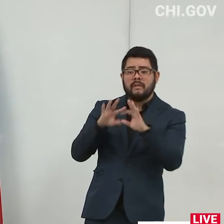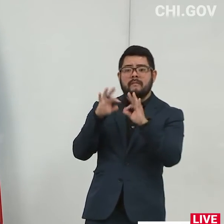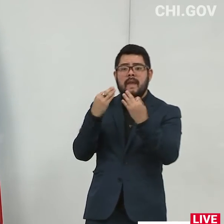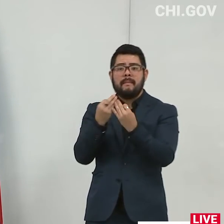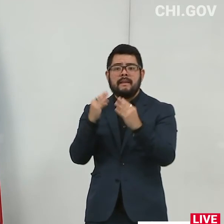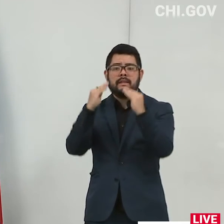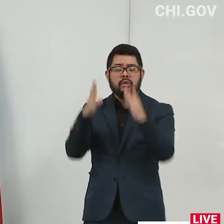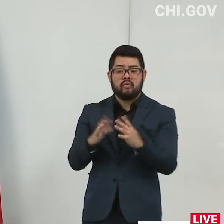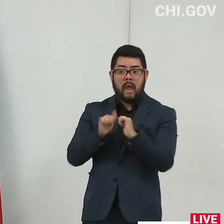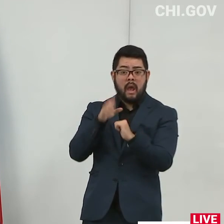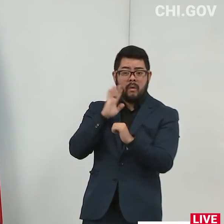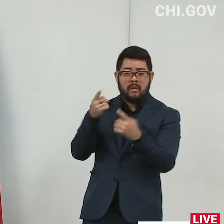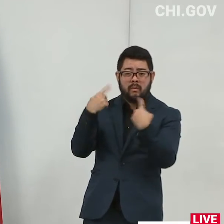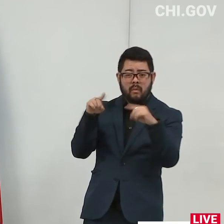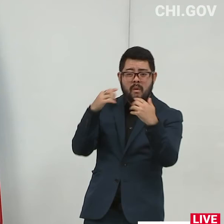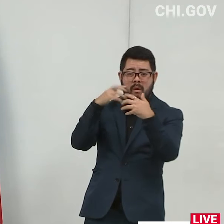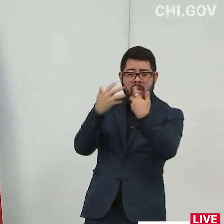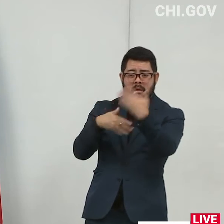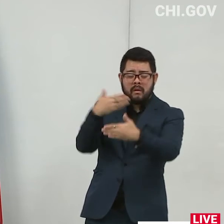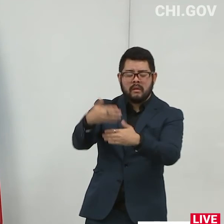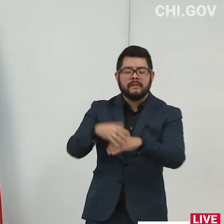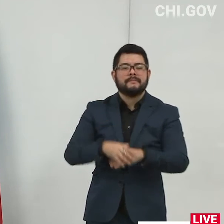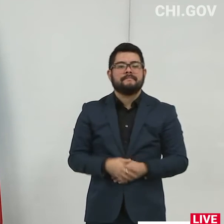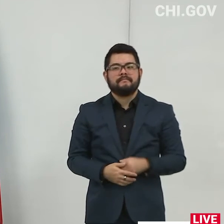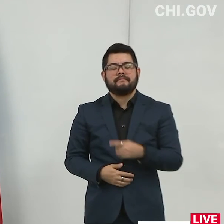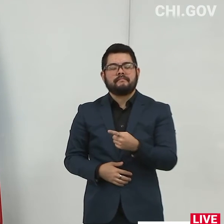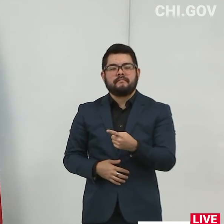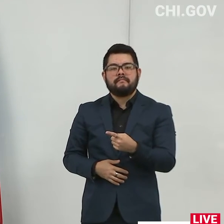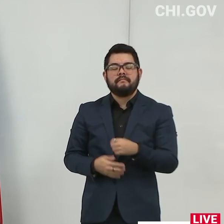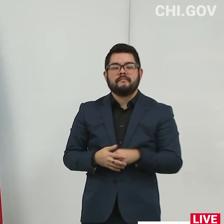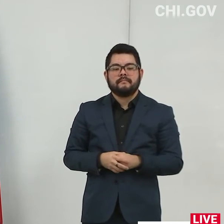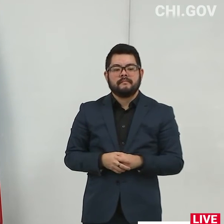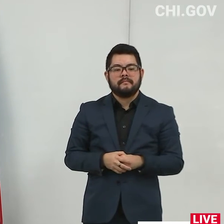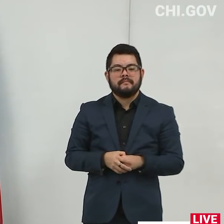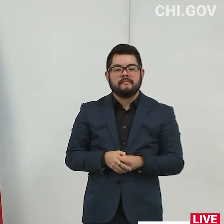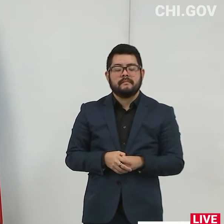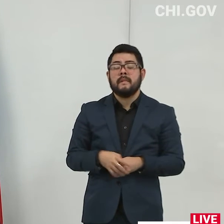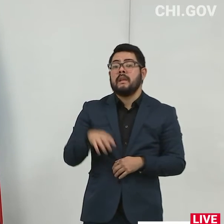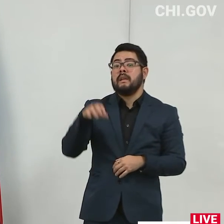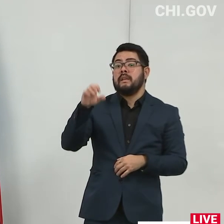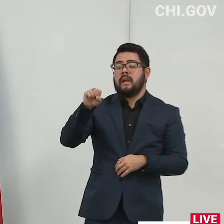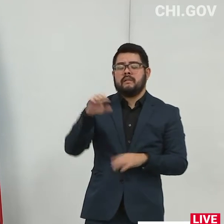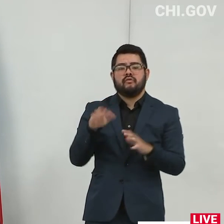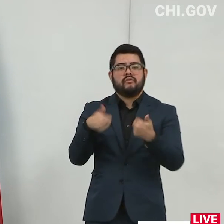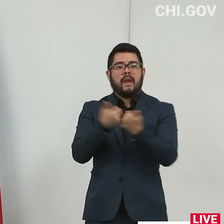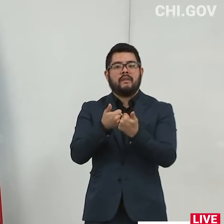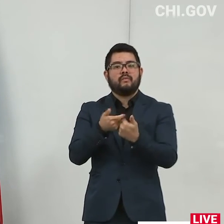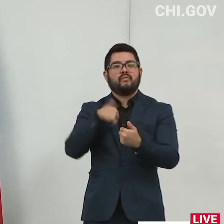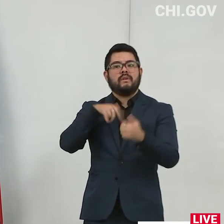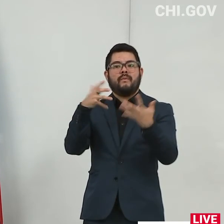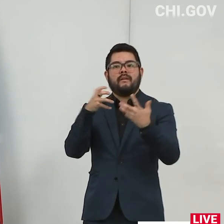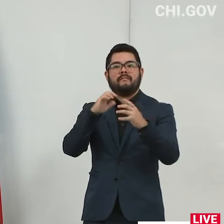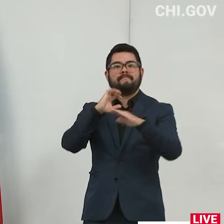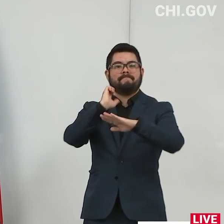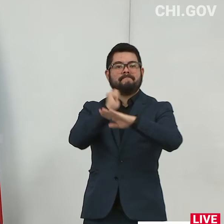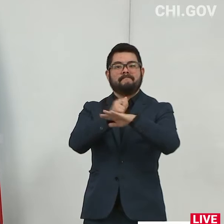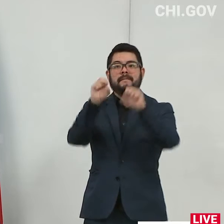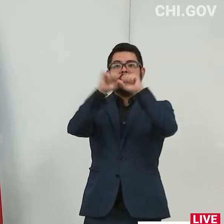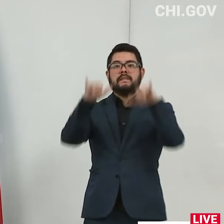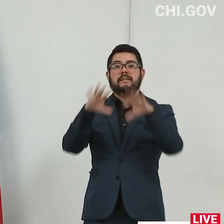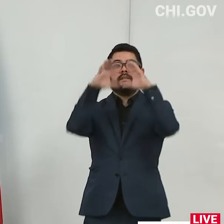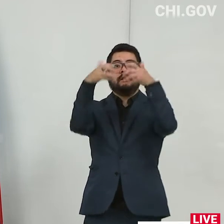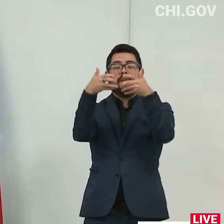we definitely see it as a challenge. I think that the first thing is to make sure that we build the infrastructure that has that same level